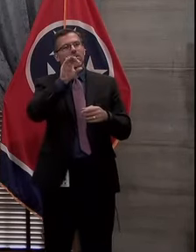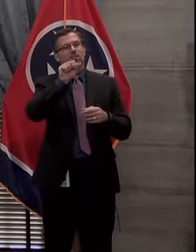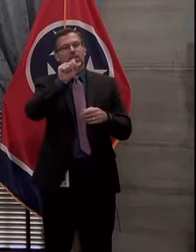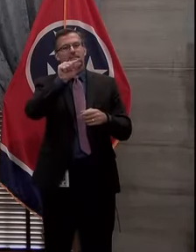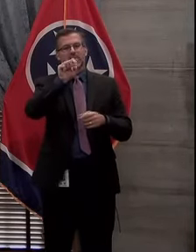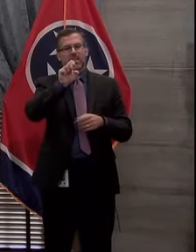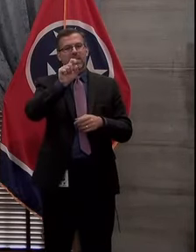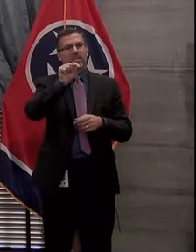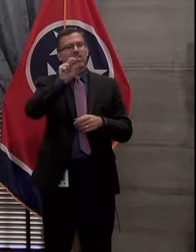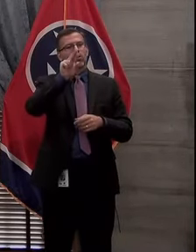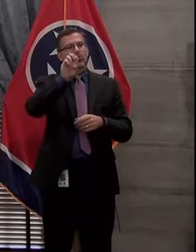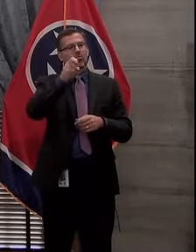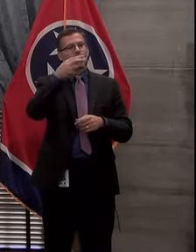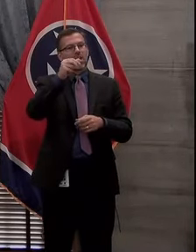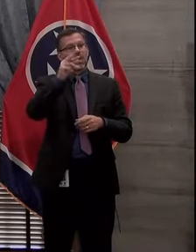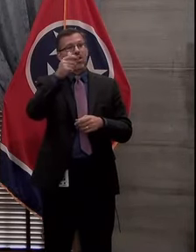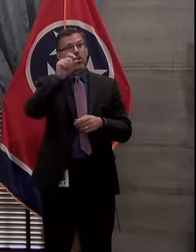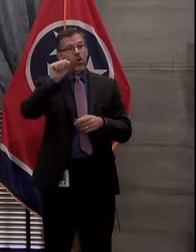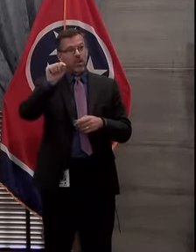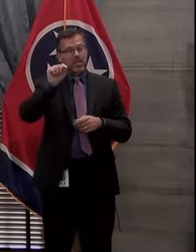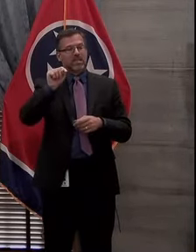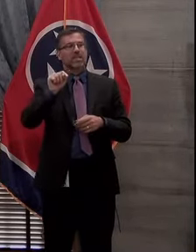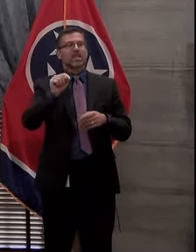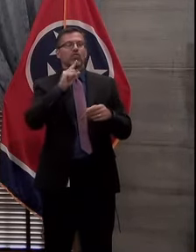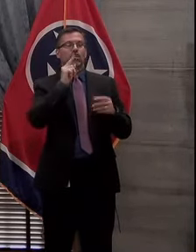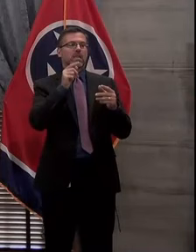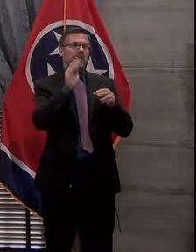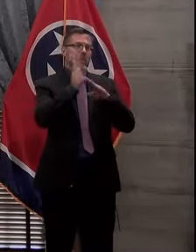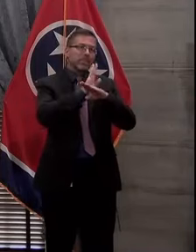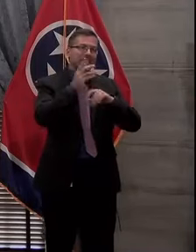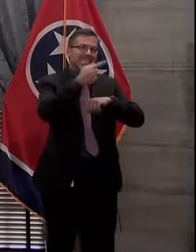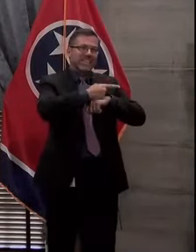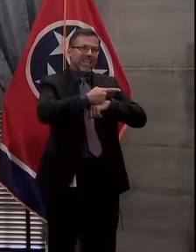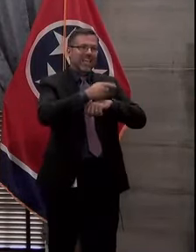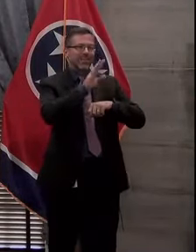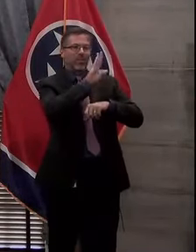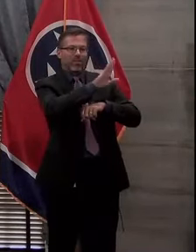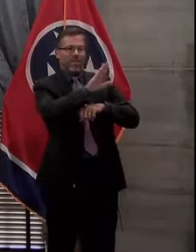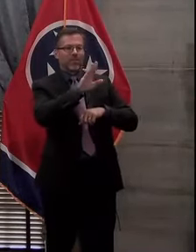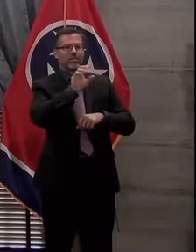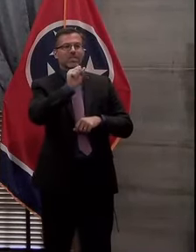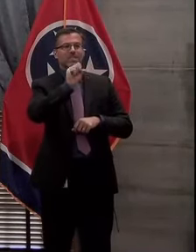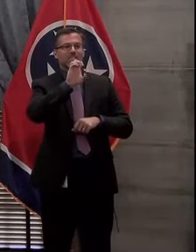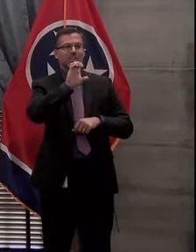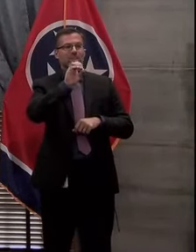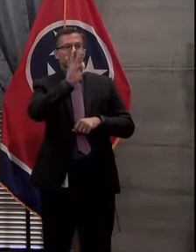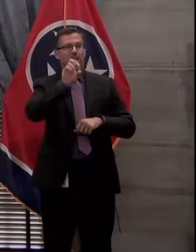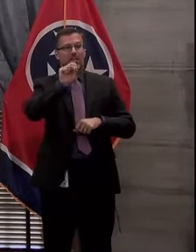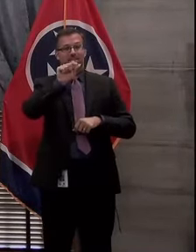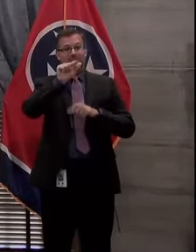Hargett for his hard work. This is a big day for that office. They've worked for months to make sure that we have